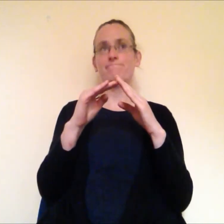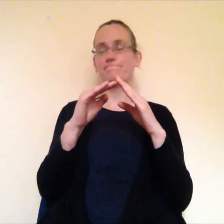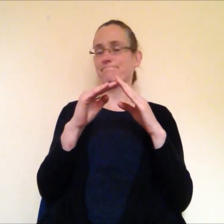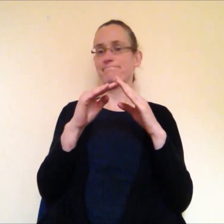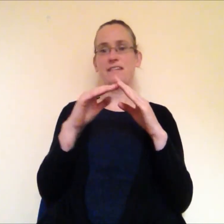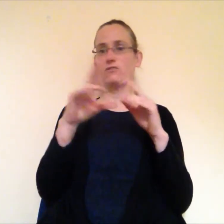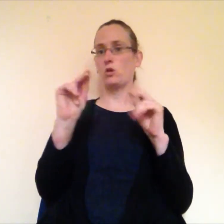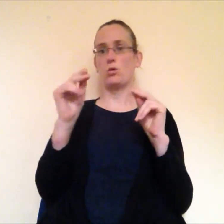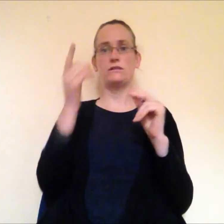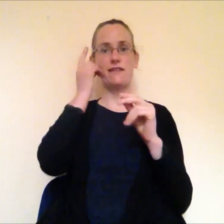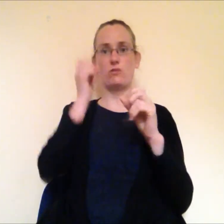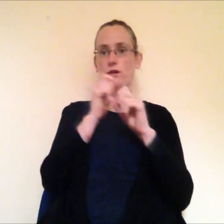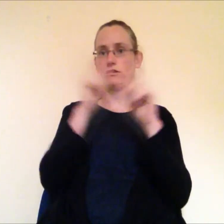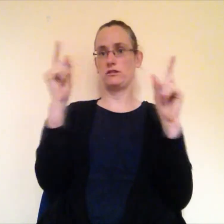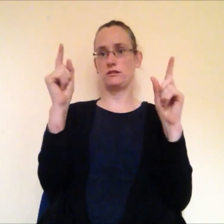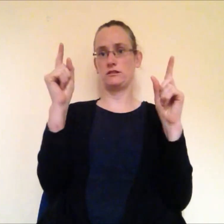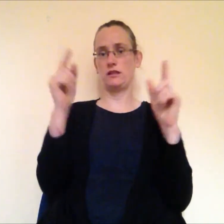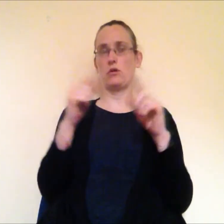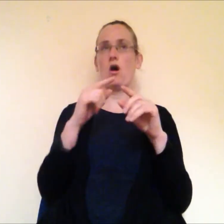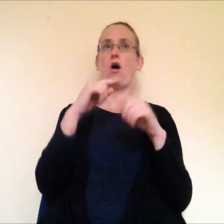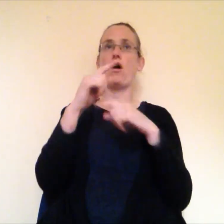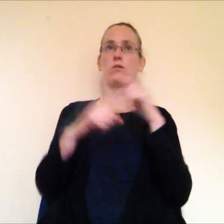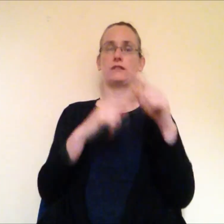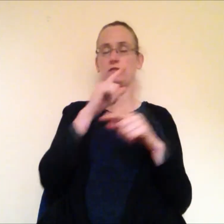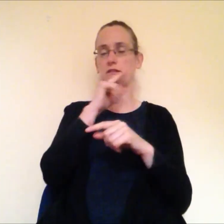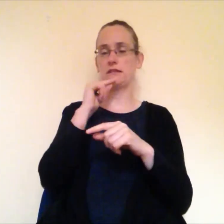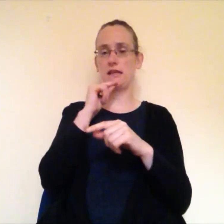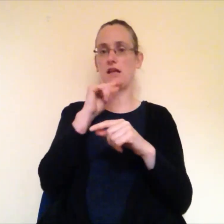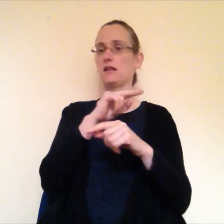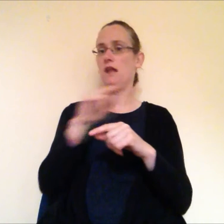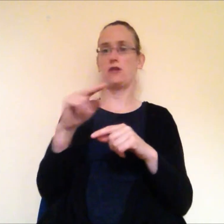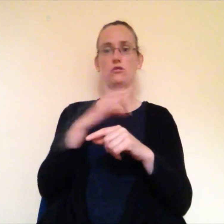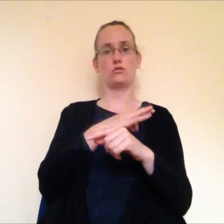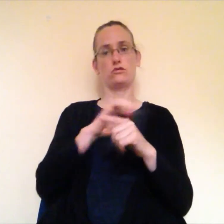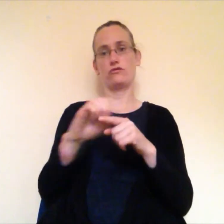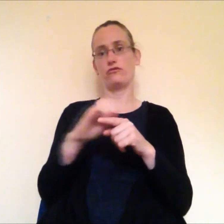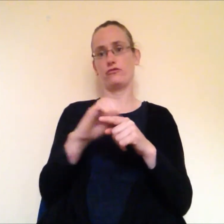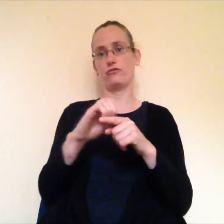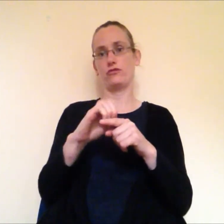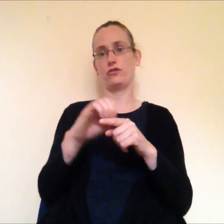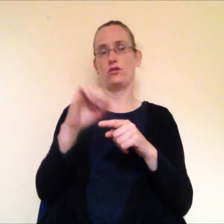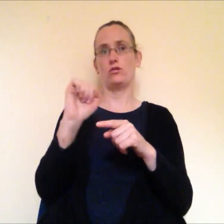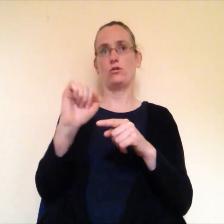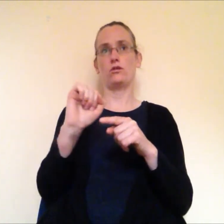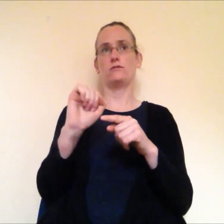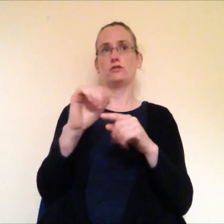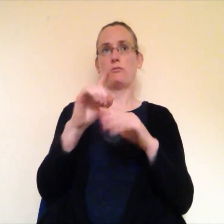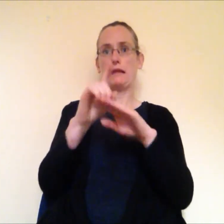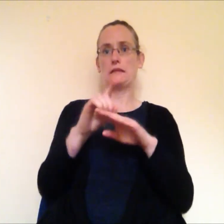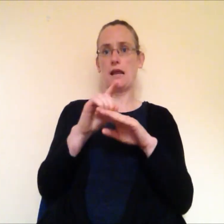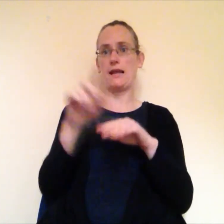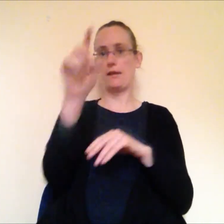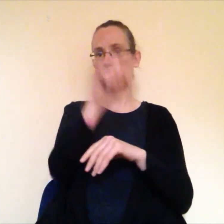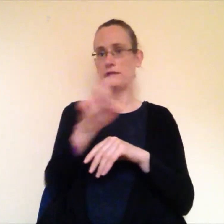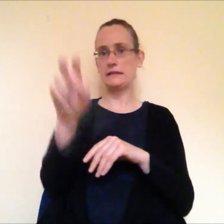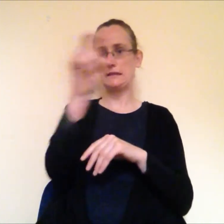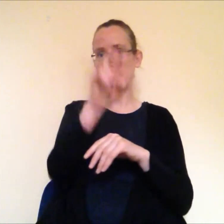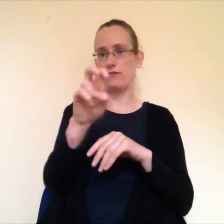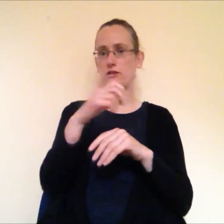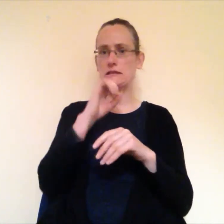awareness, Patricia, there, that we constantly have to say, no, it's not good enough that you're relying on lip reading to convey very serious medical